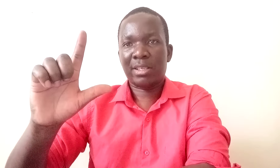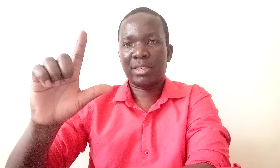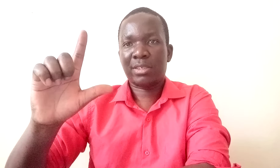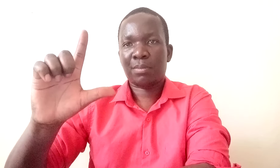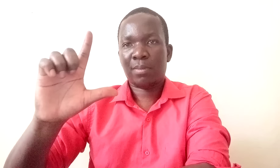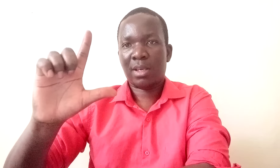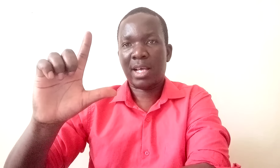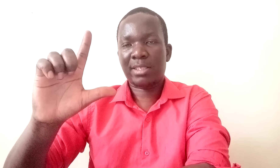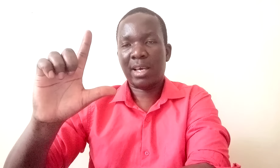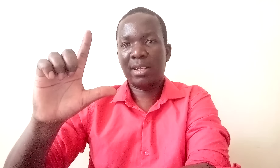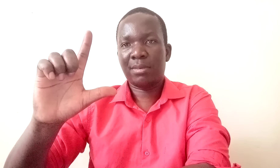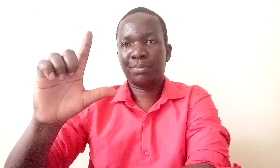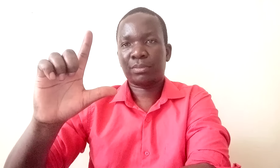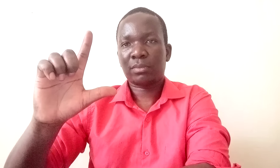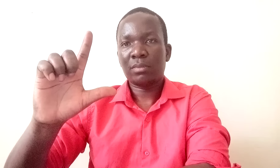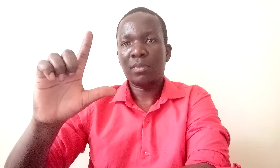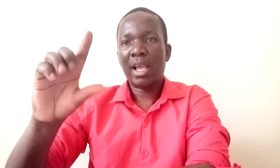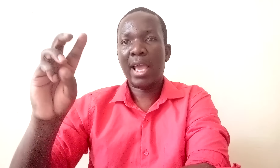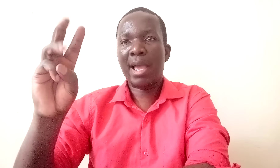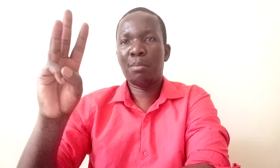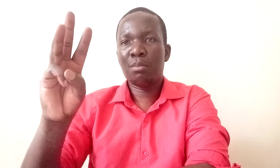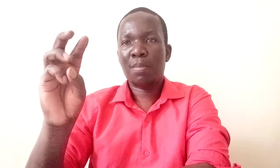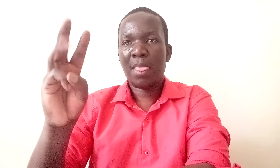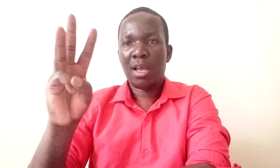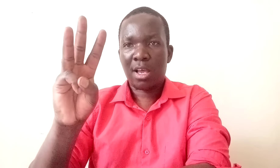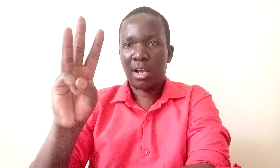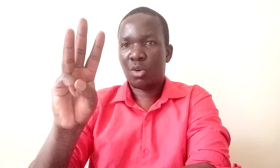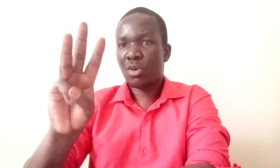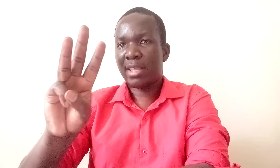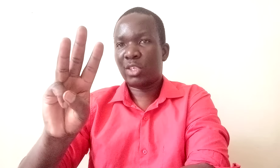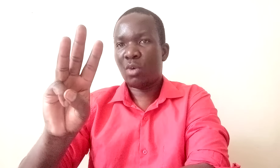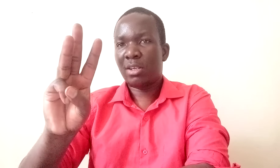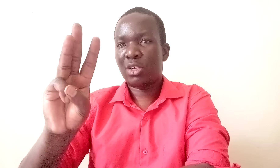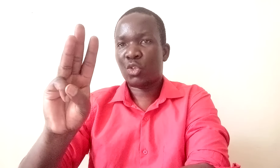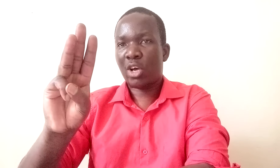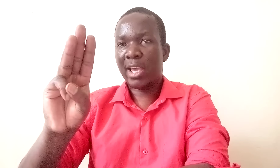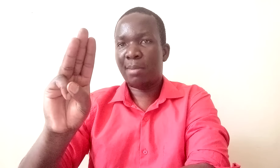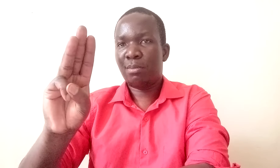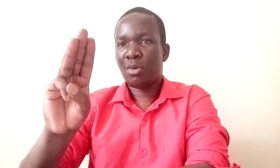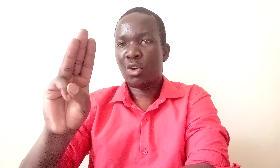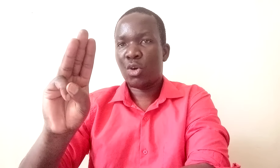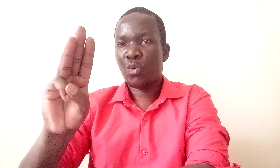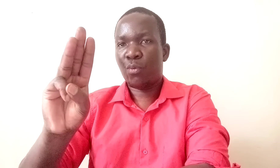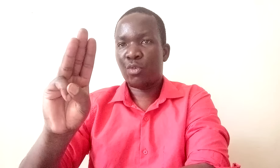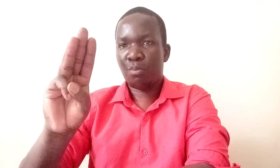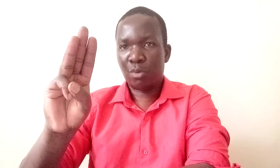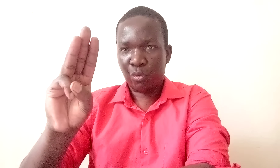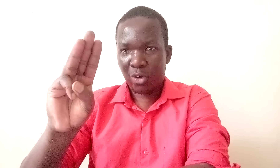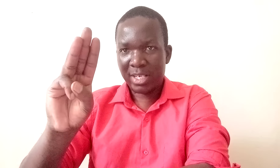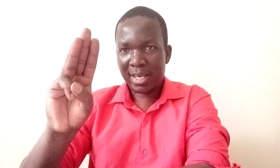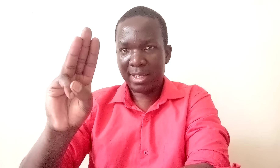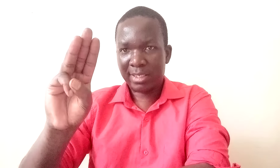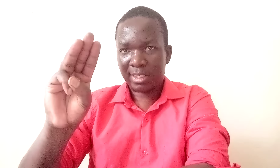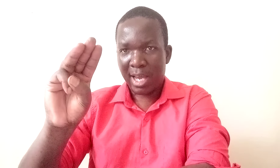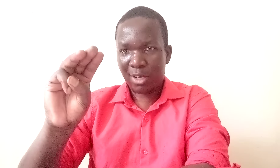English. That's L. M, look at this one. So M, you fold it like this and you